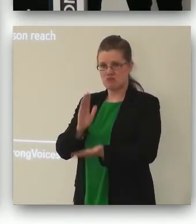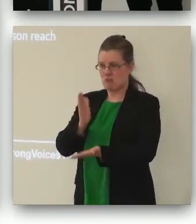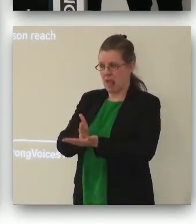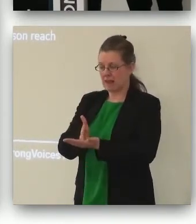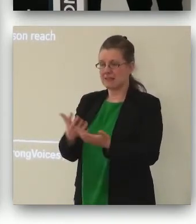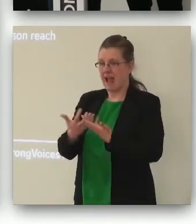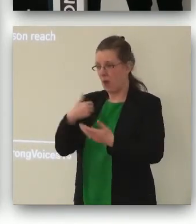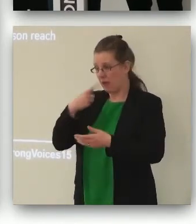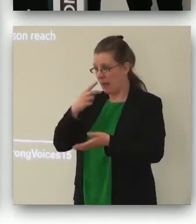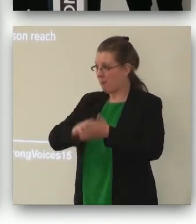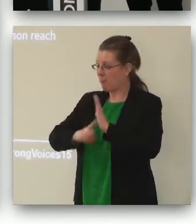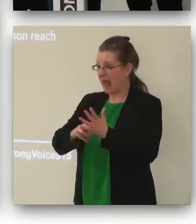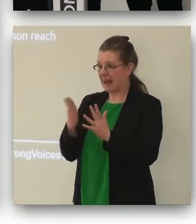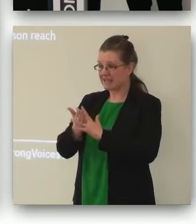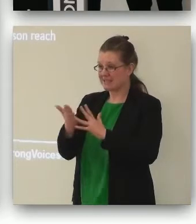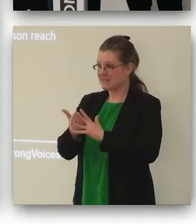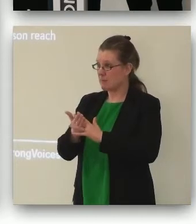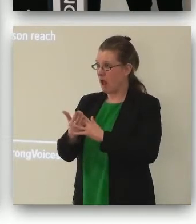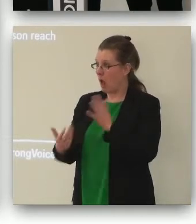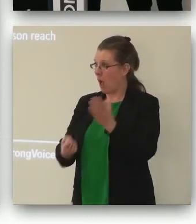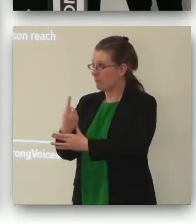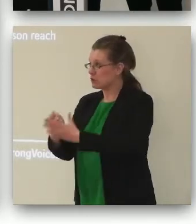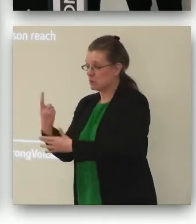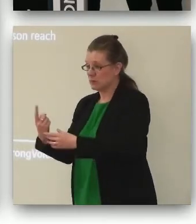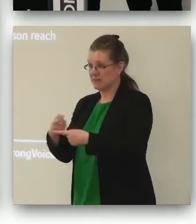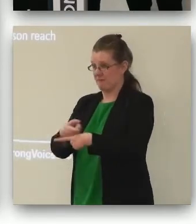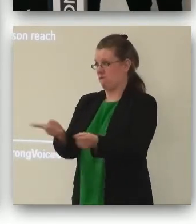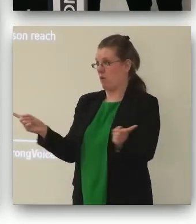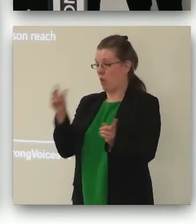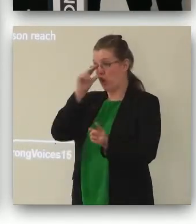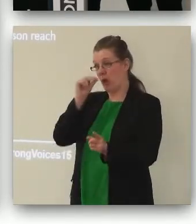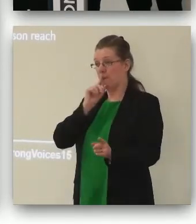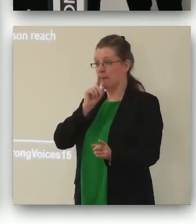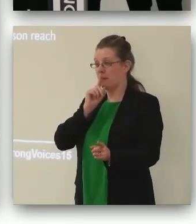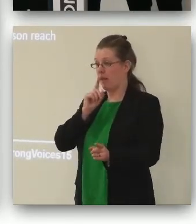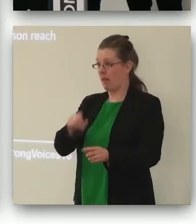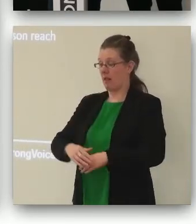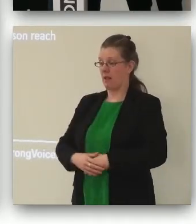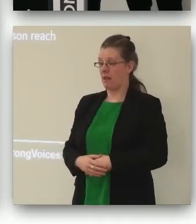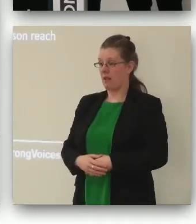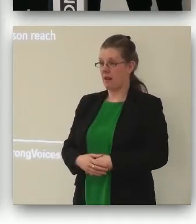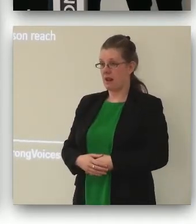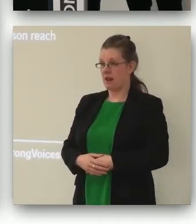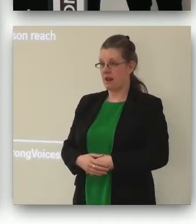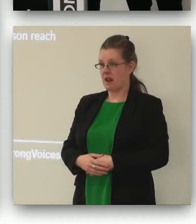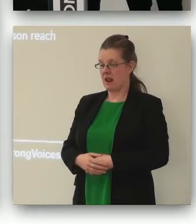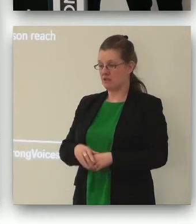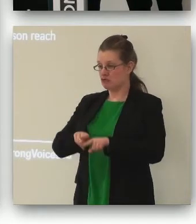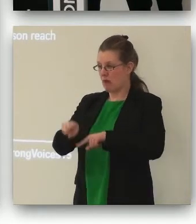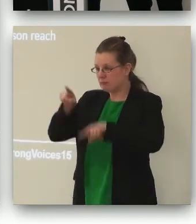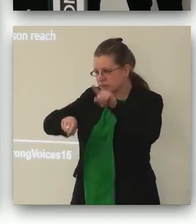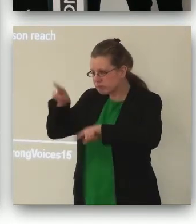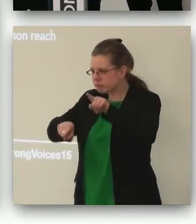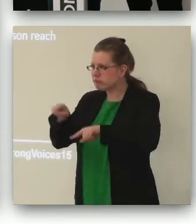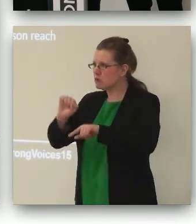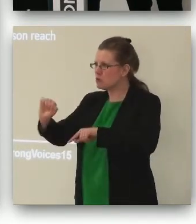can plan accessible opportunities for these particular young people. and diversify your